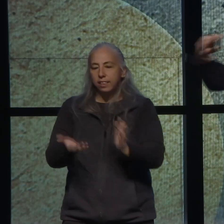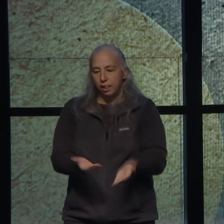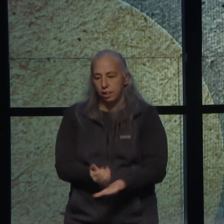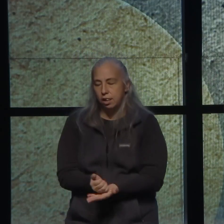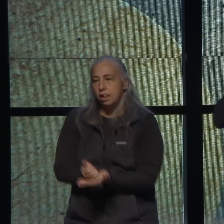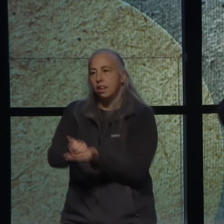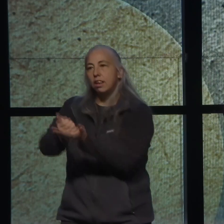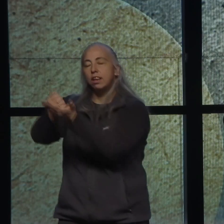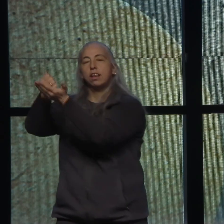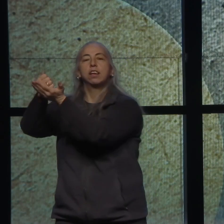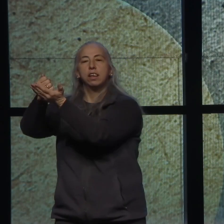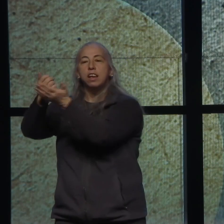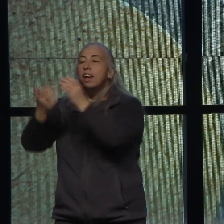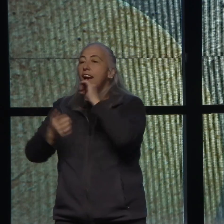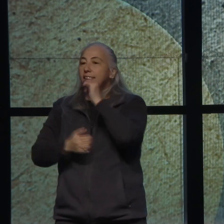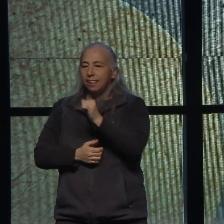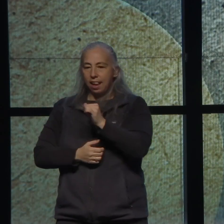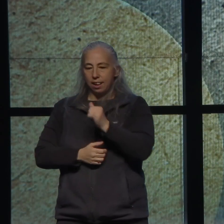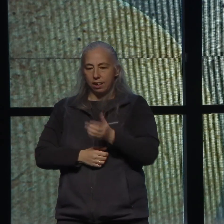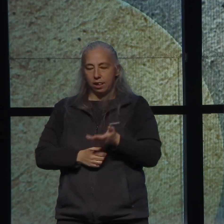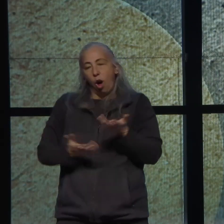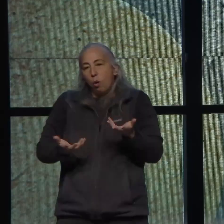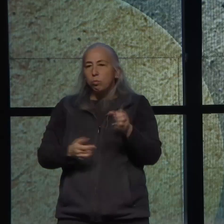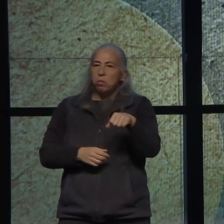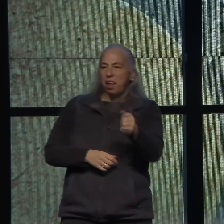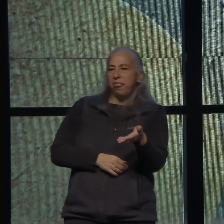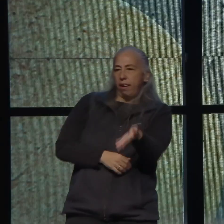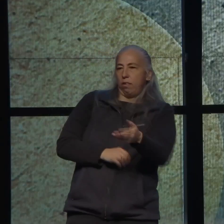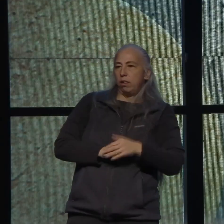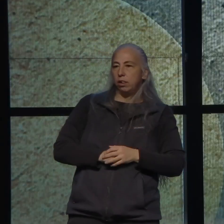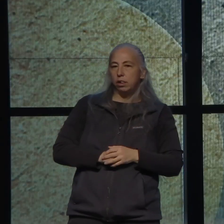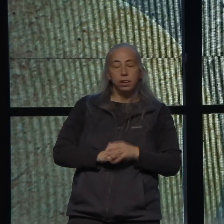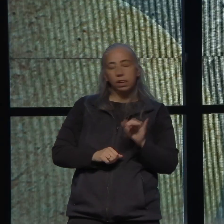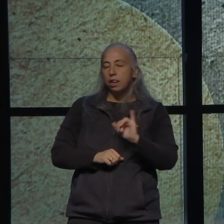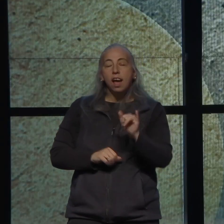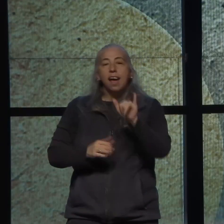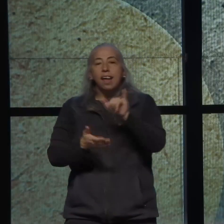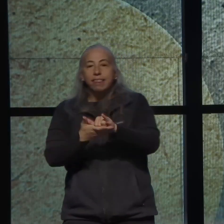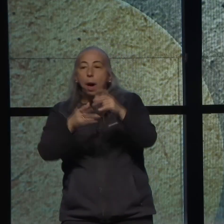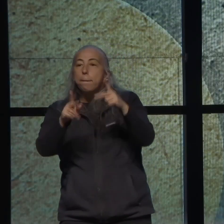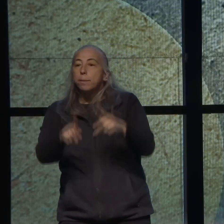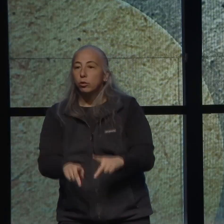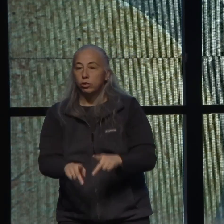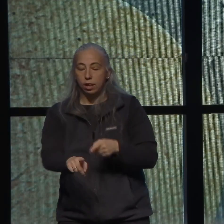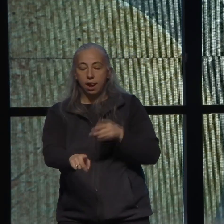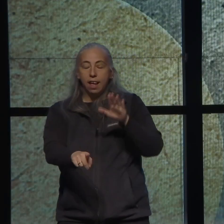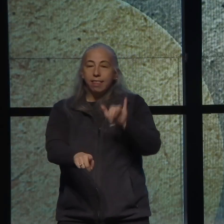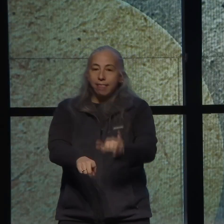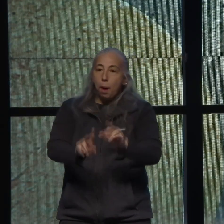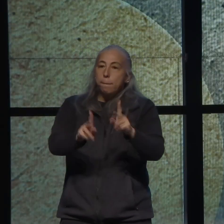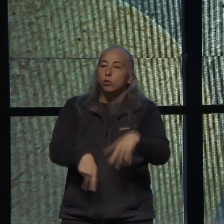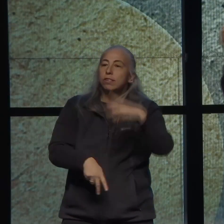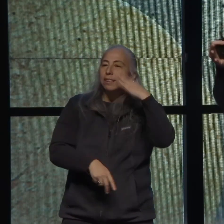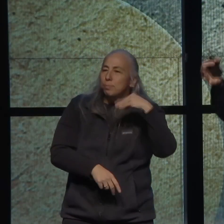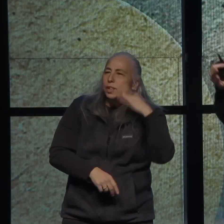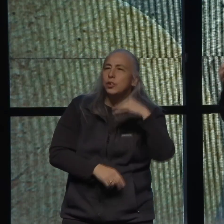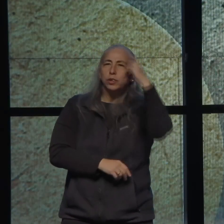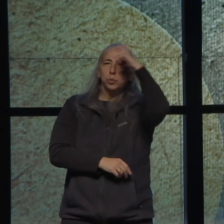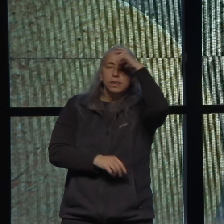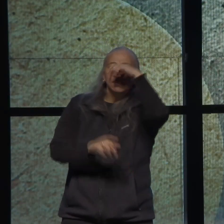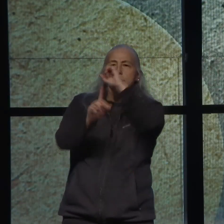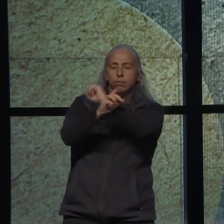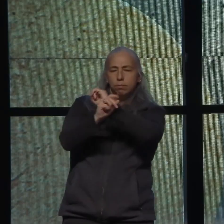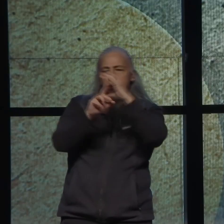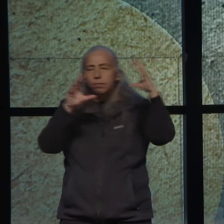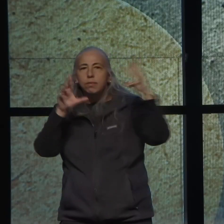the presence of it. It is taking that voice, that body, that experience, that wisdom, that way of seeing